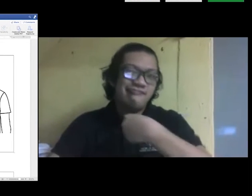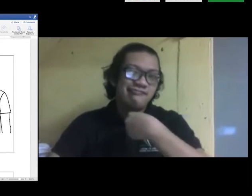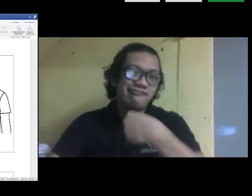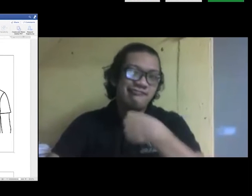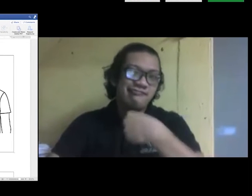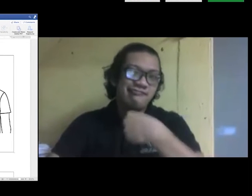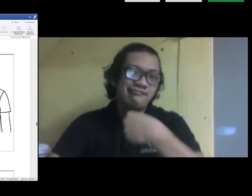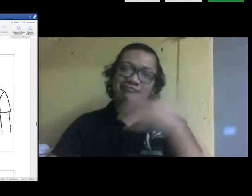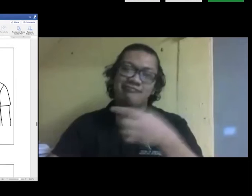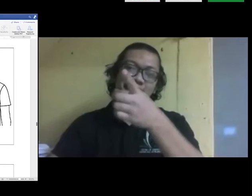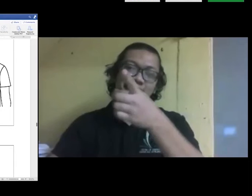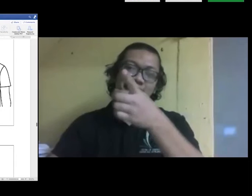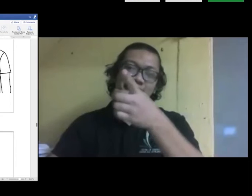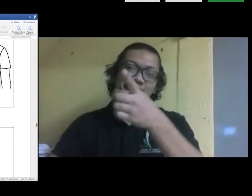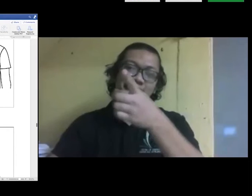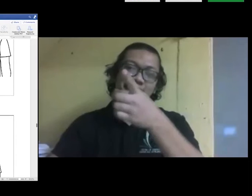Okay, Nat will take over.